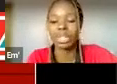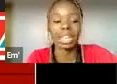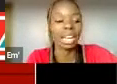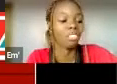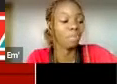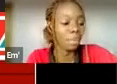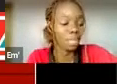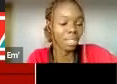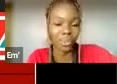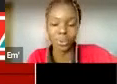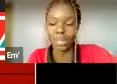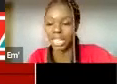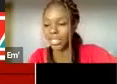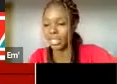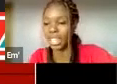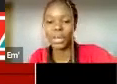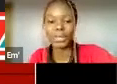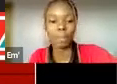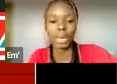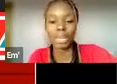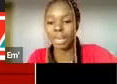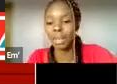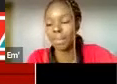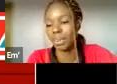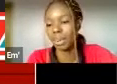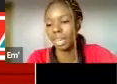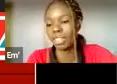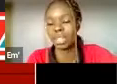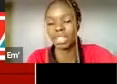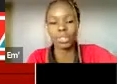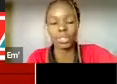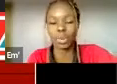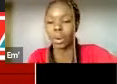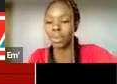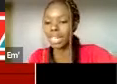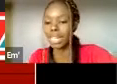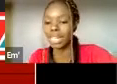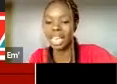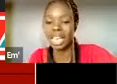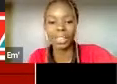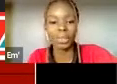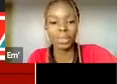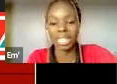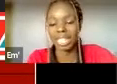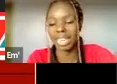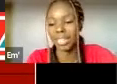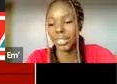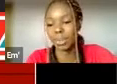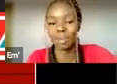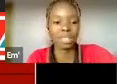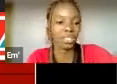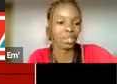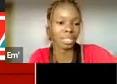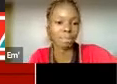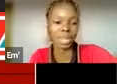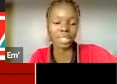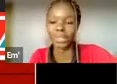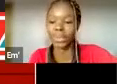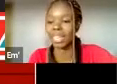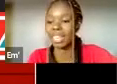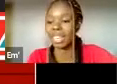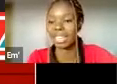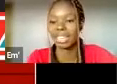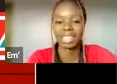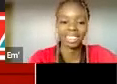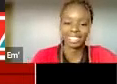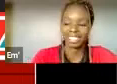and also they'll have public recognition. So many, many, many congratulations to our winners and those that are yet to be mentioned. Back to